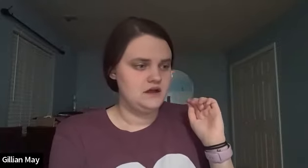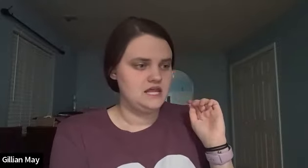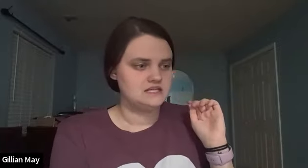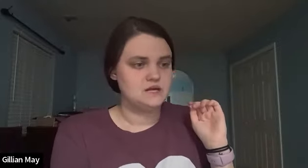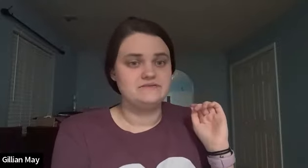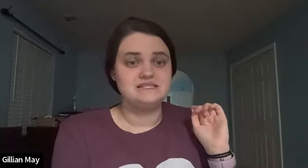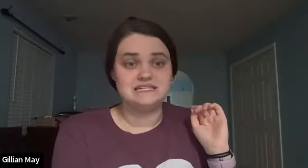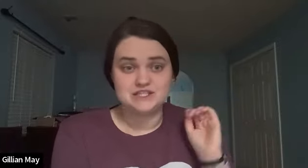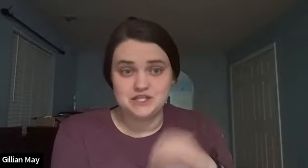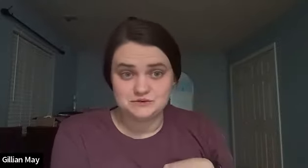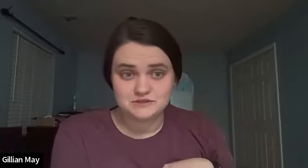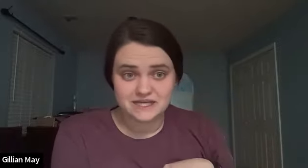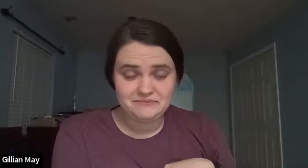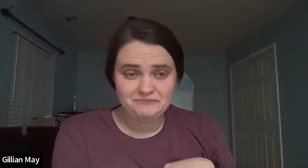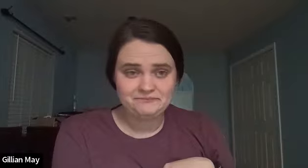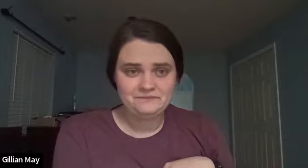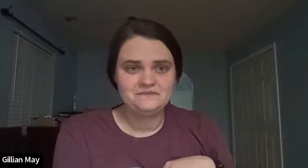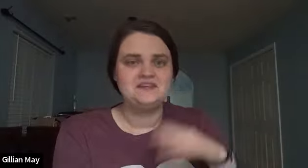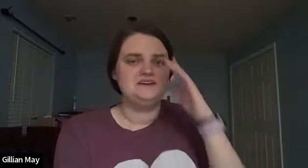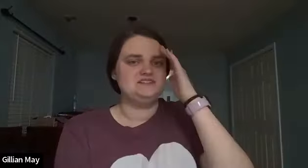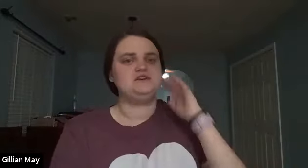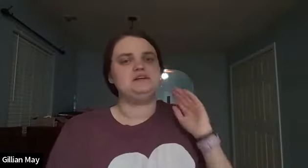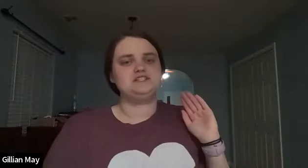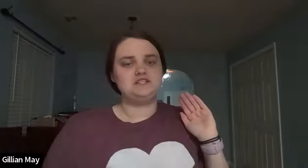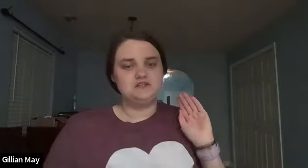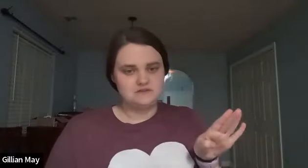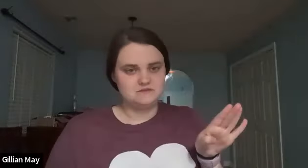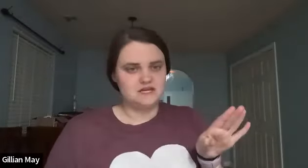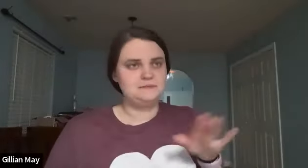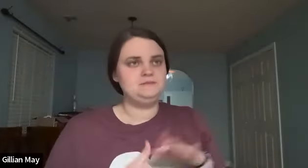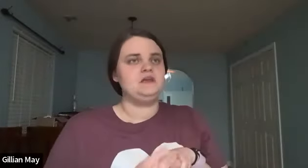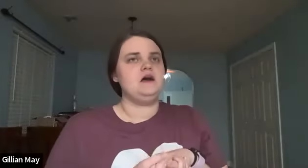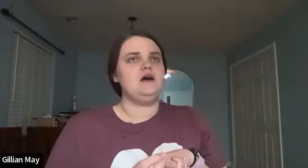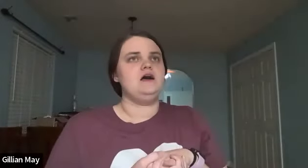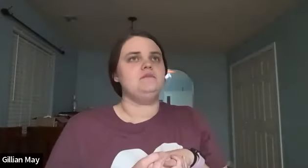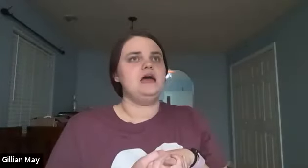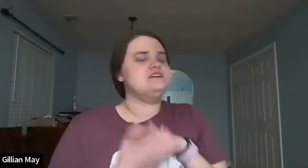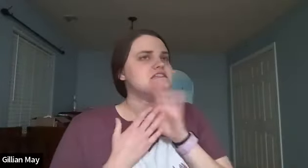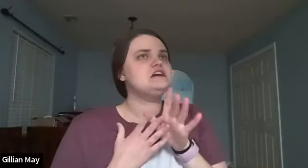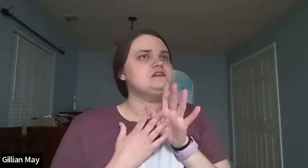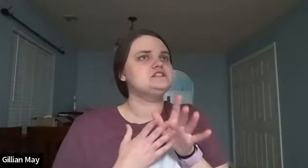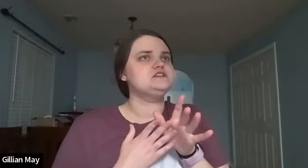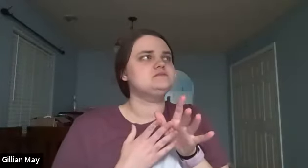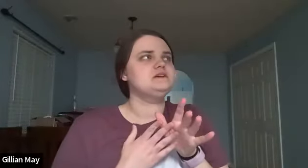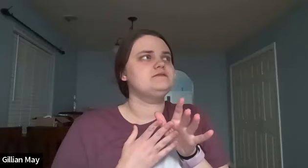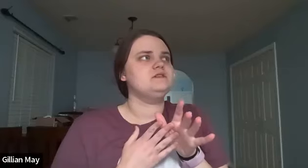The next one I have is excuse me. So excuse me. And this is not the excuse me for